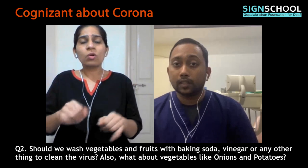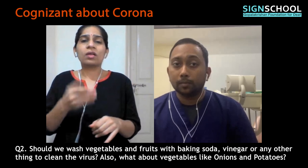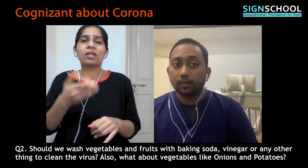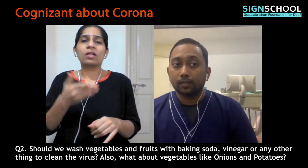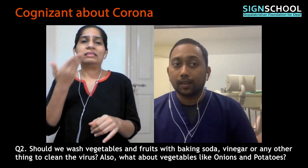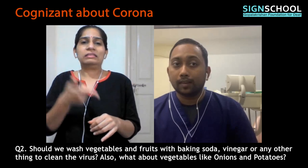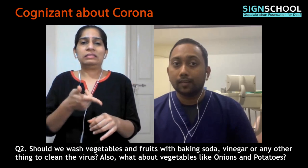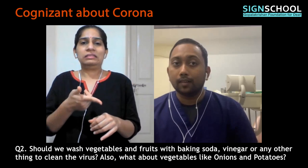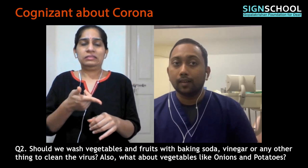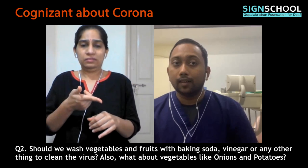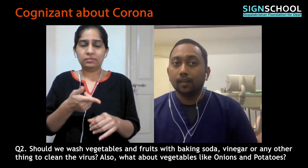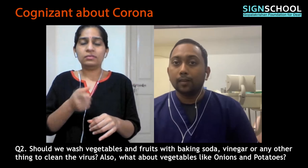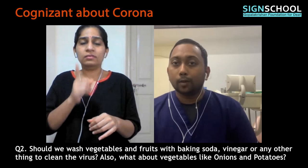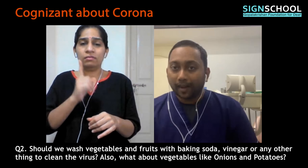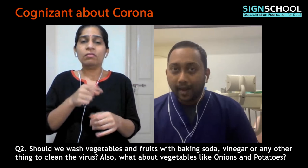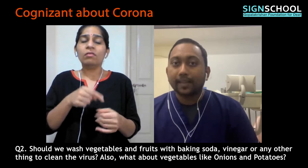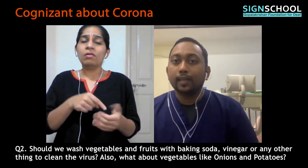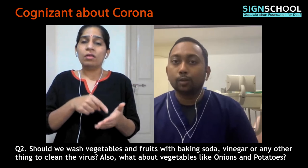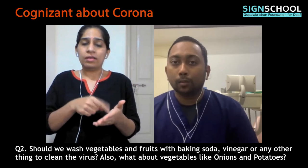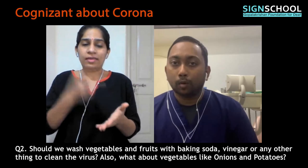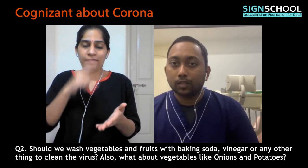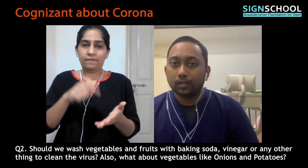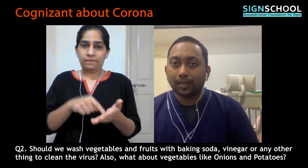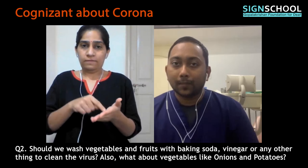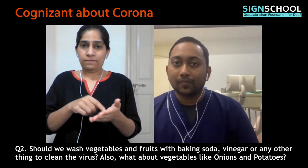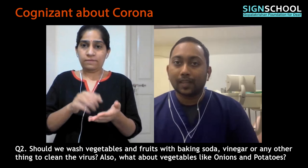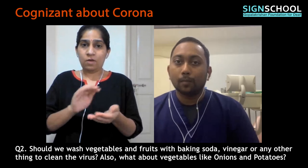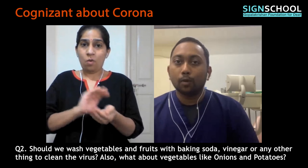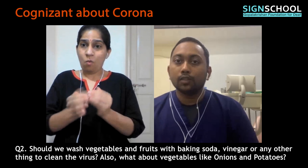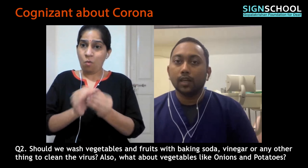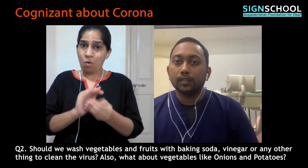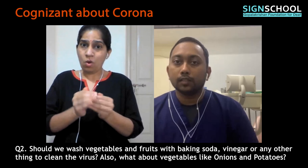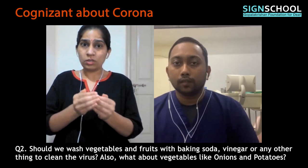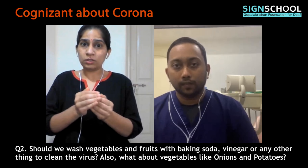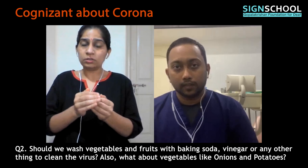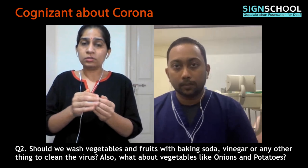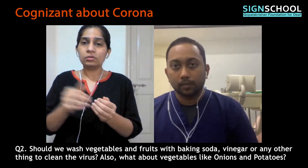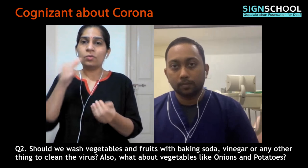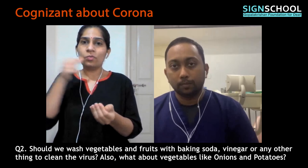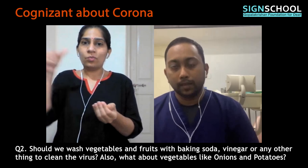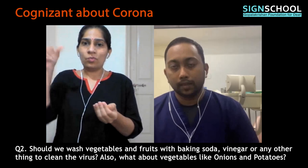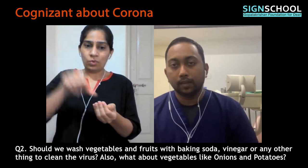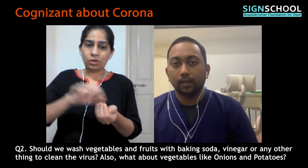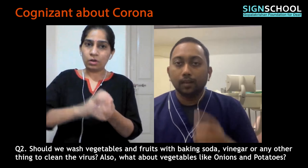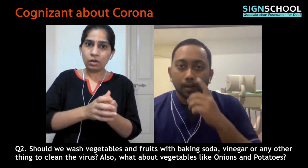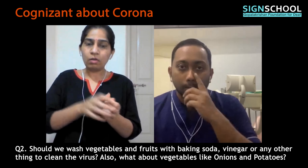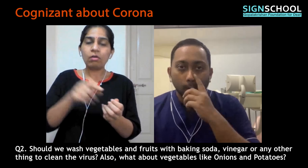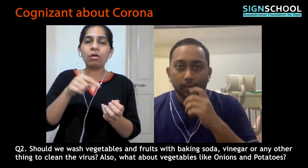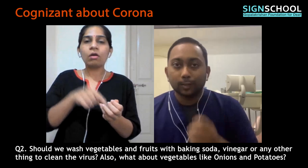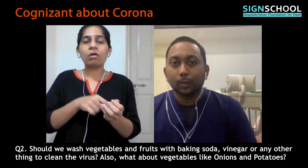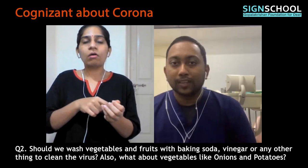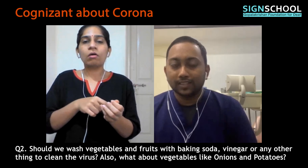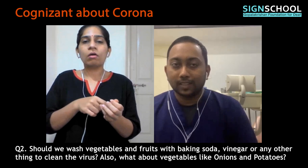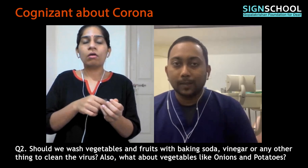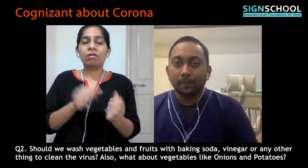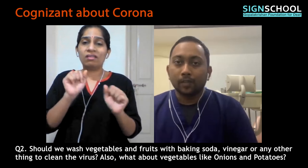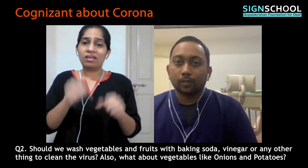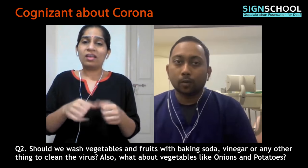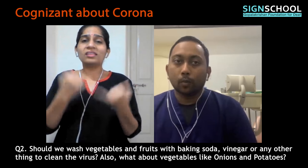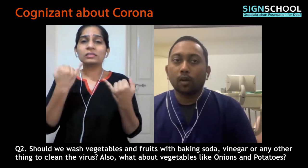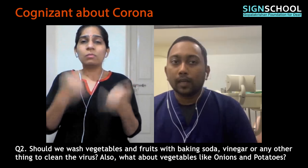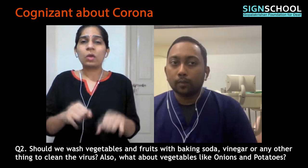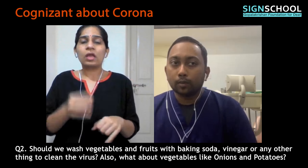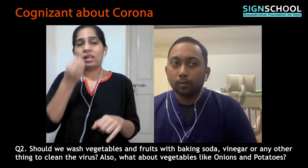the vegetables and you are adding it to the moisture, there are more chances of vegetables being rotten so